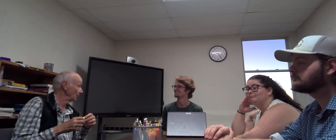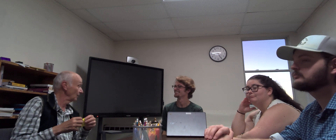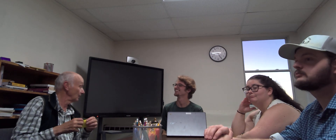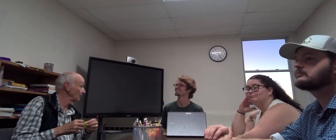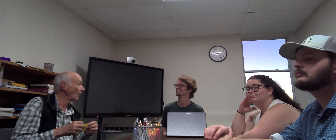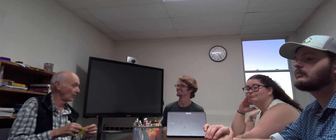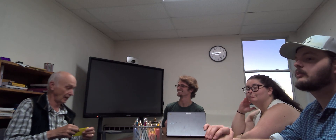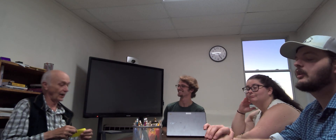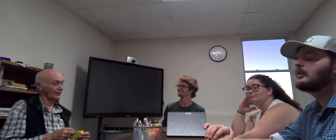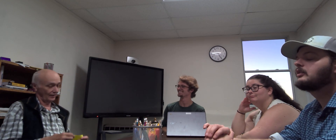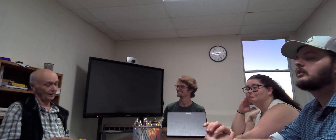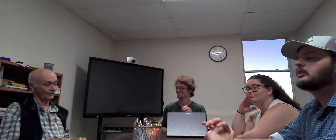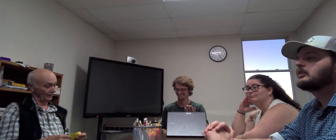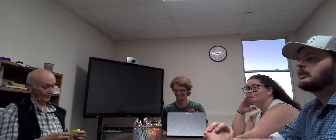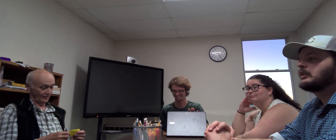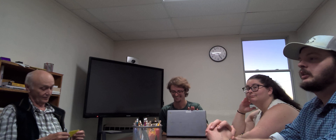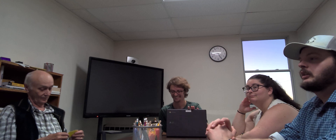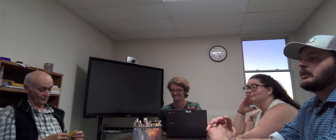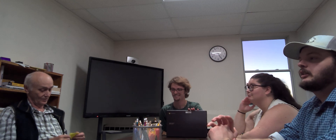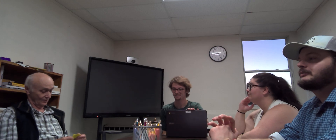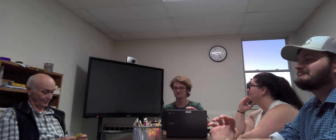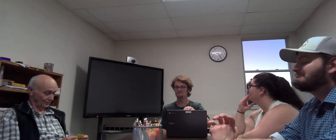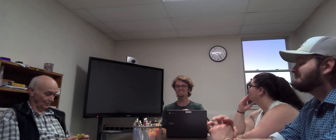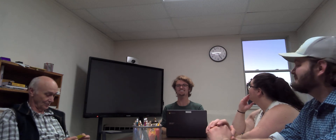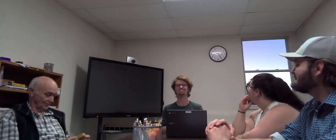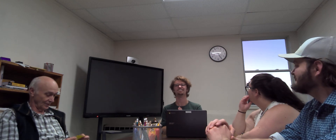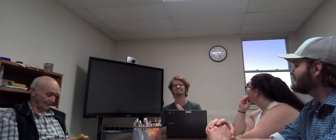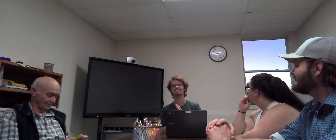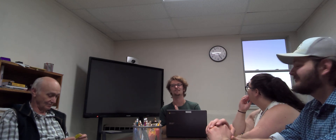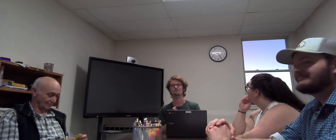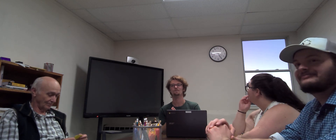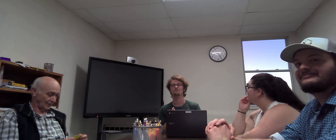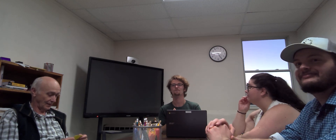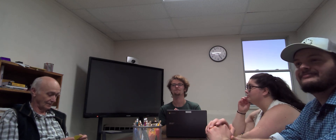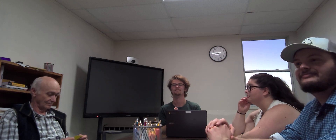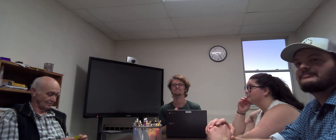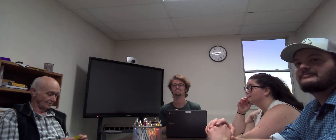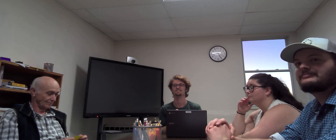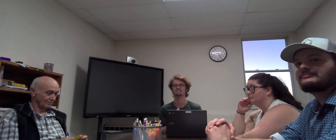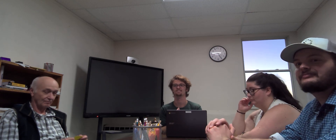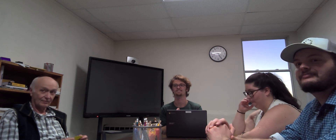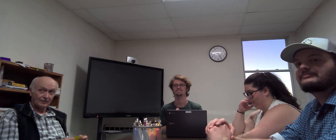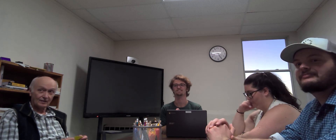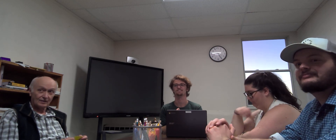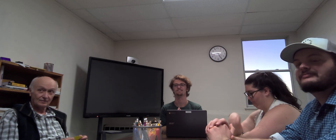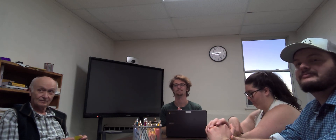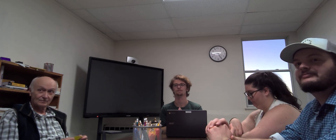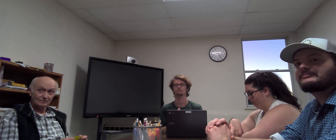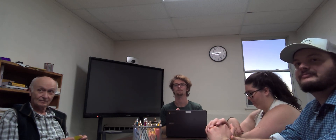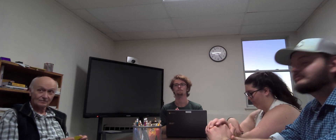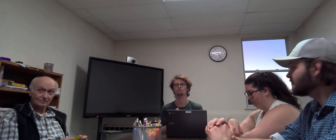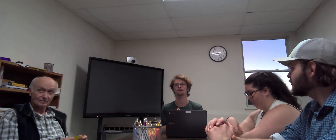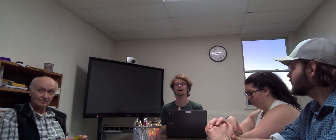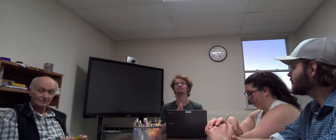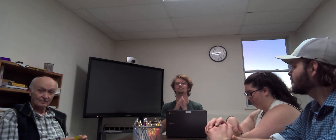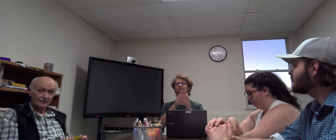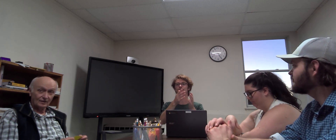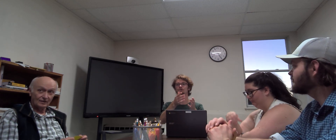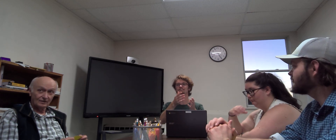the Yeah, solution. Okay, okay. Exactly. Right, that's good. Oh, you have to figure out, we have to ask them questions until they figure out what the problem is? Until you can